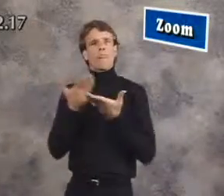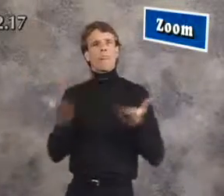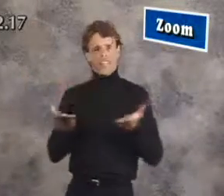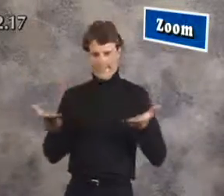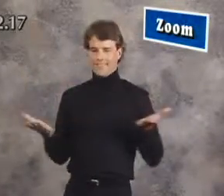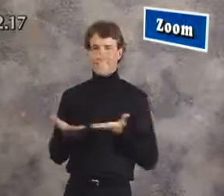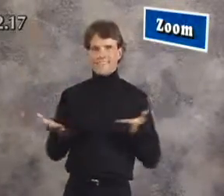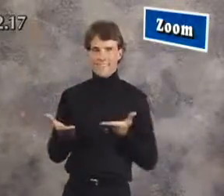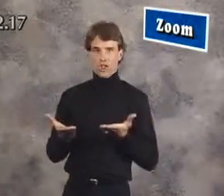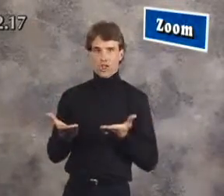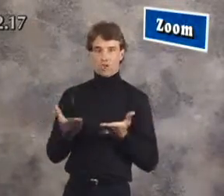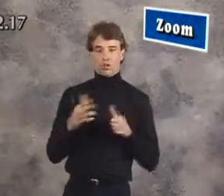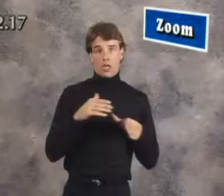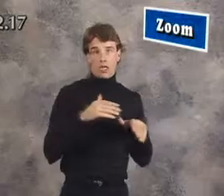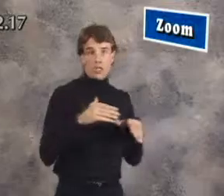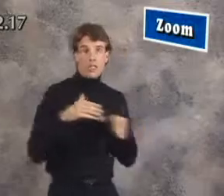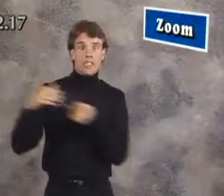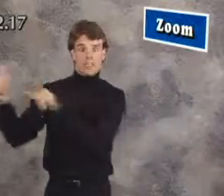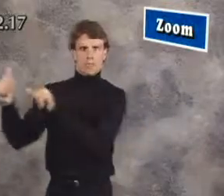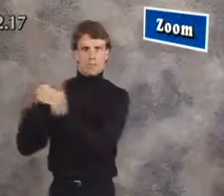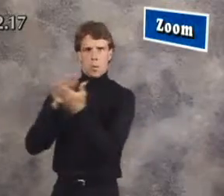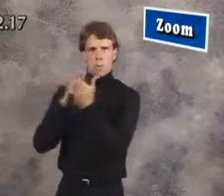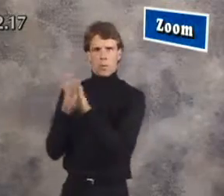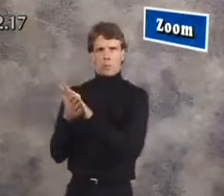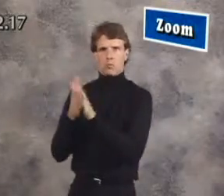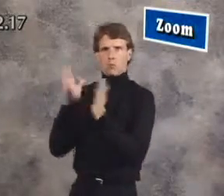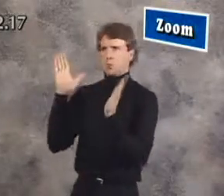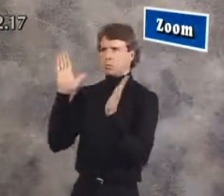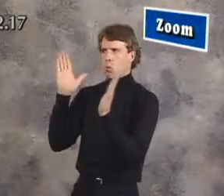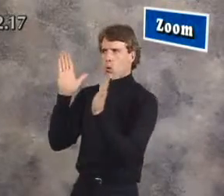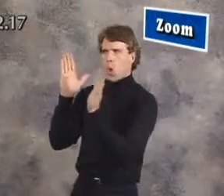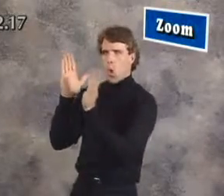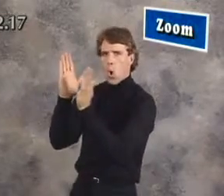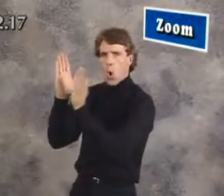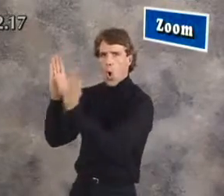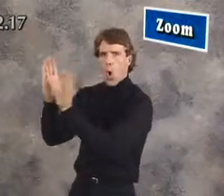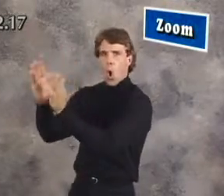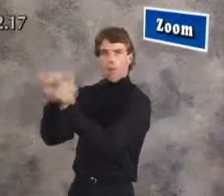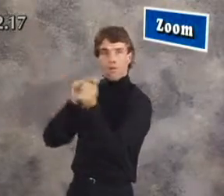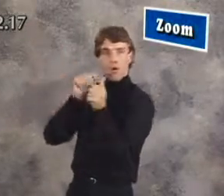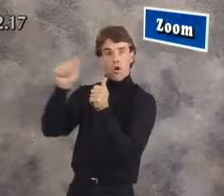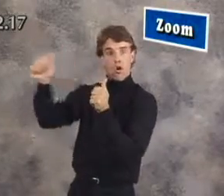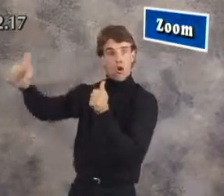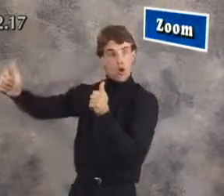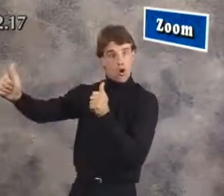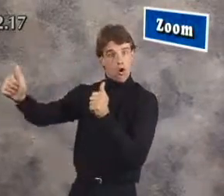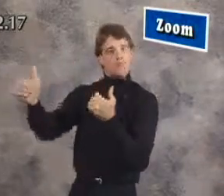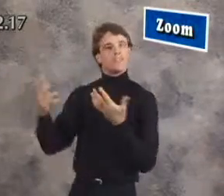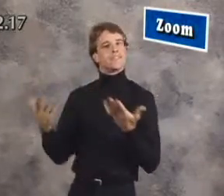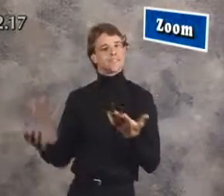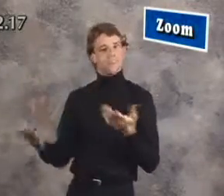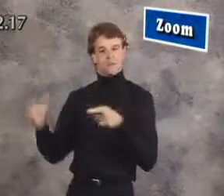This sign represents how things, as they go into the distance, become small.